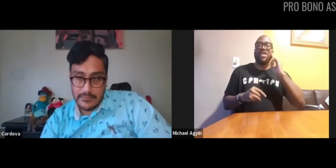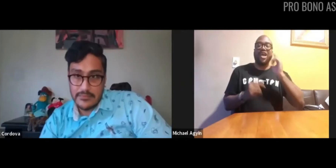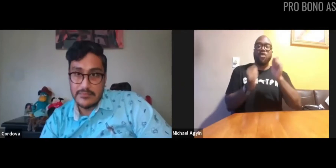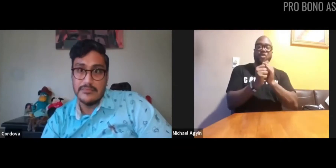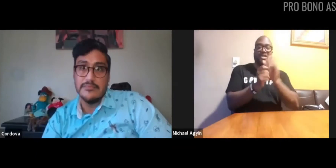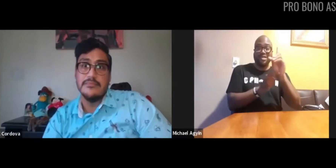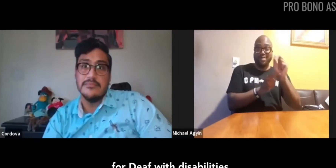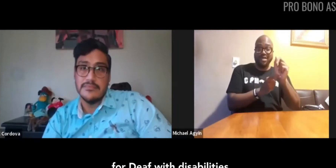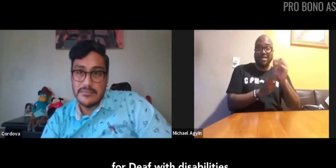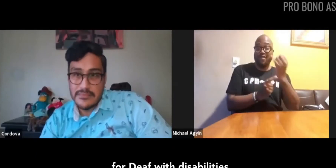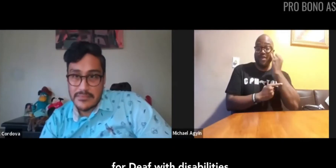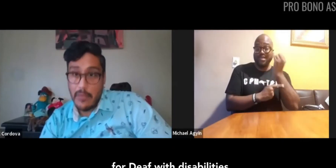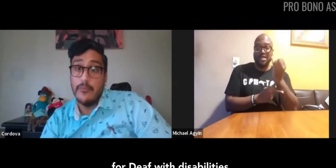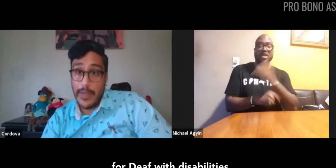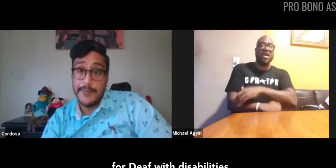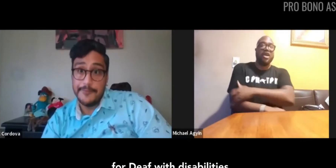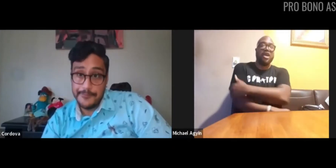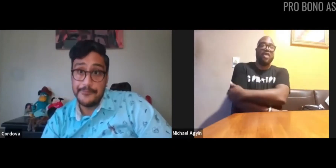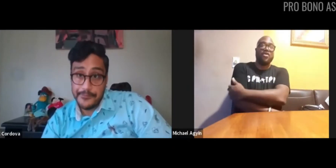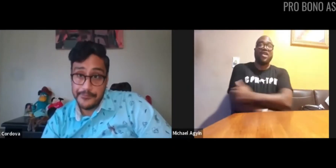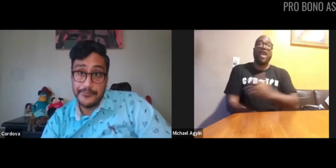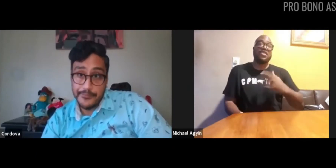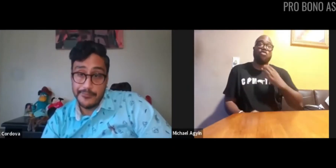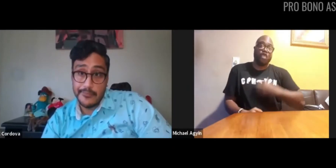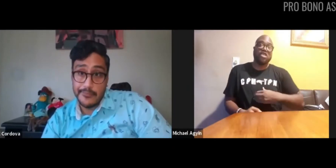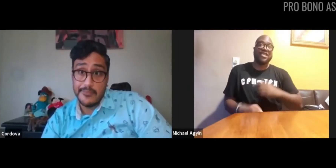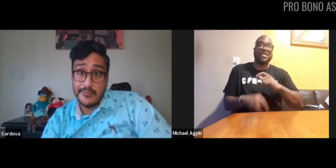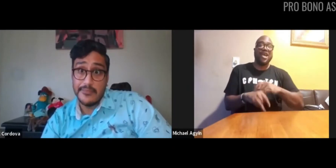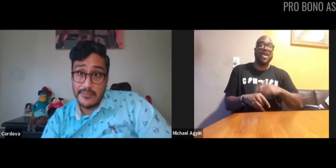country for deaf with disabilities.